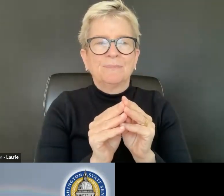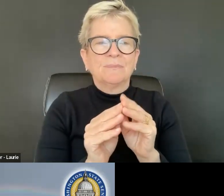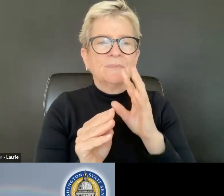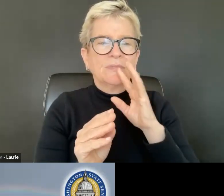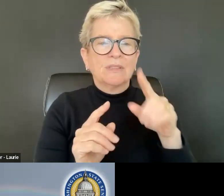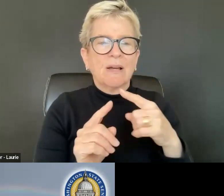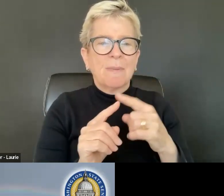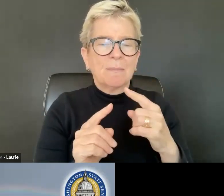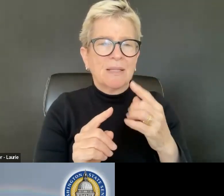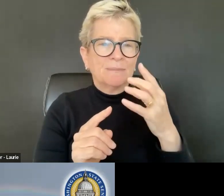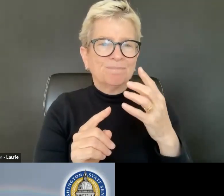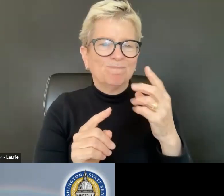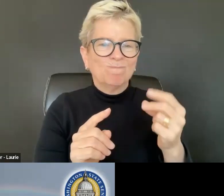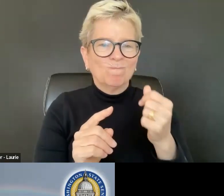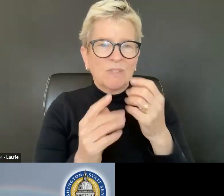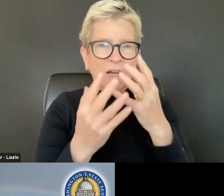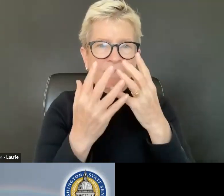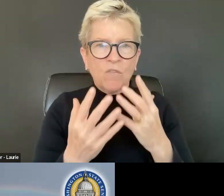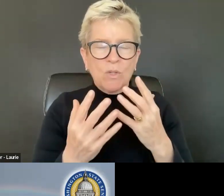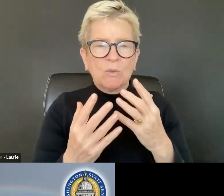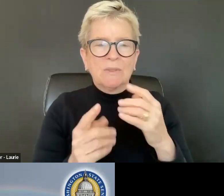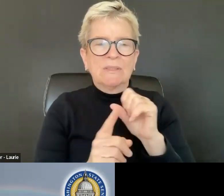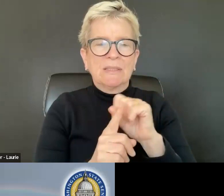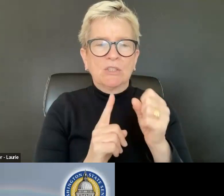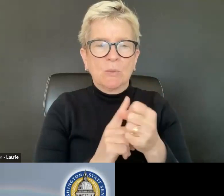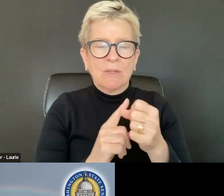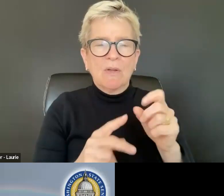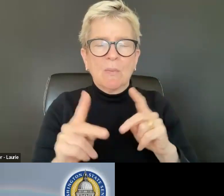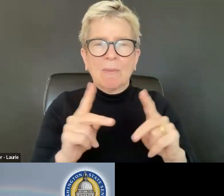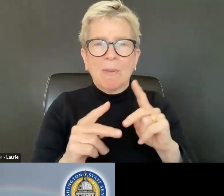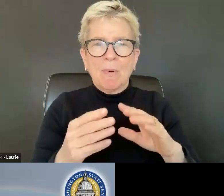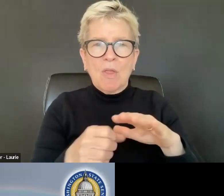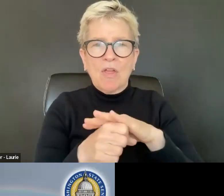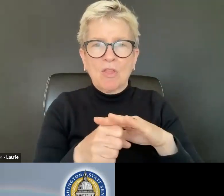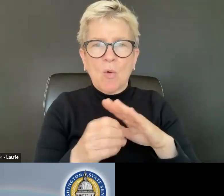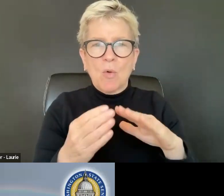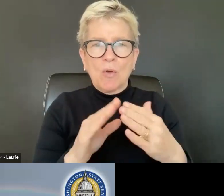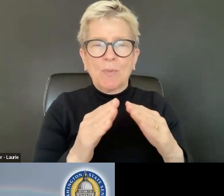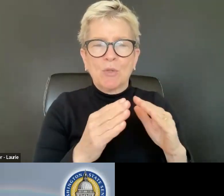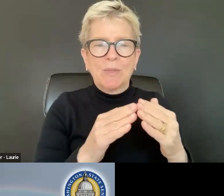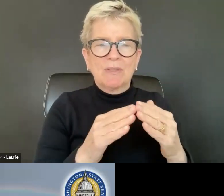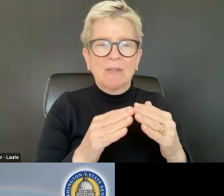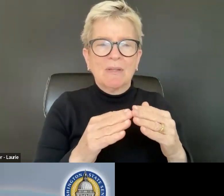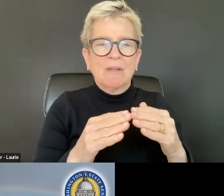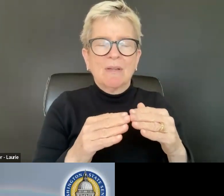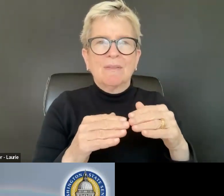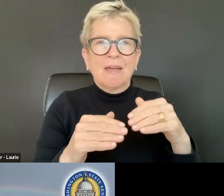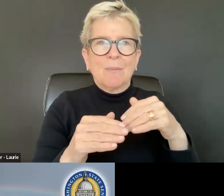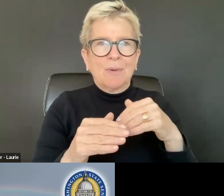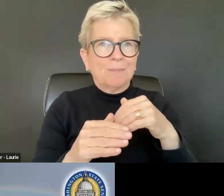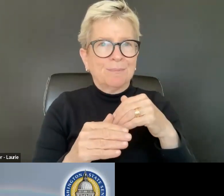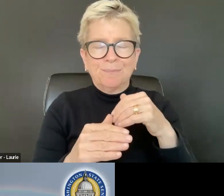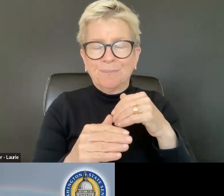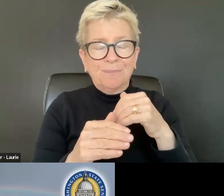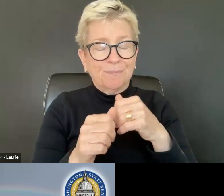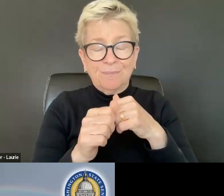rather unfortunate situation with folks in our local communities who are falling into our criminal justice system because